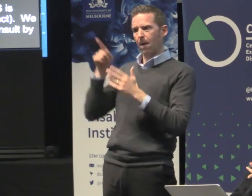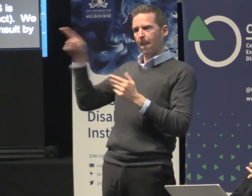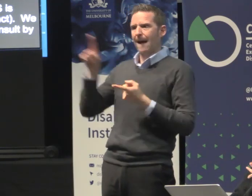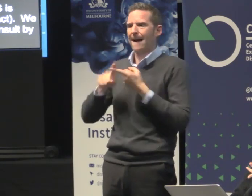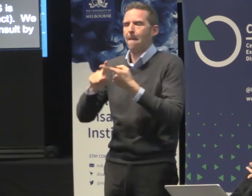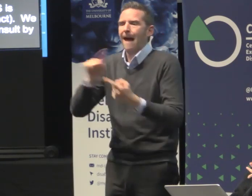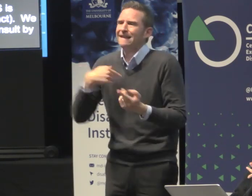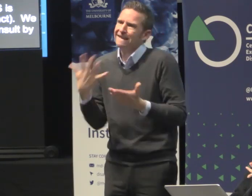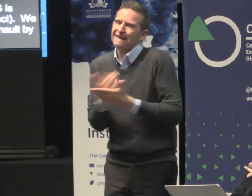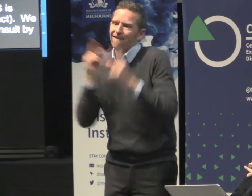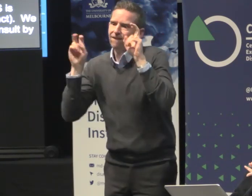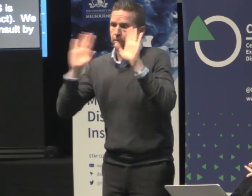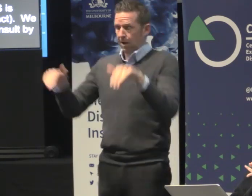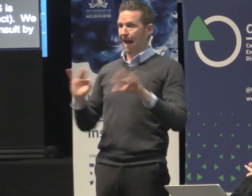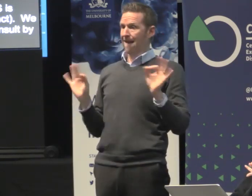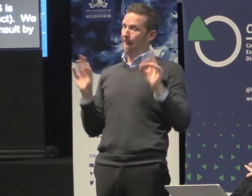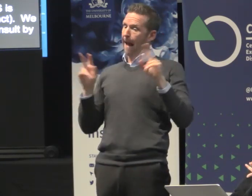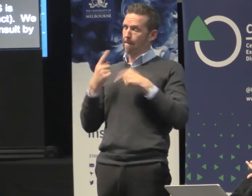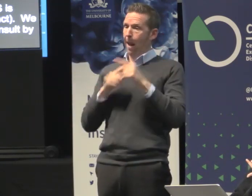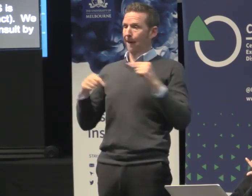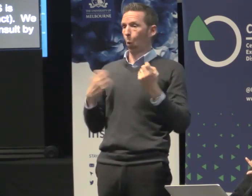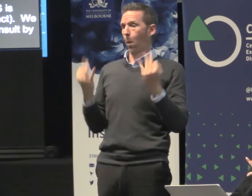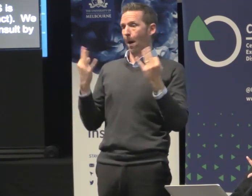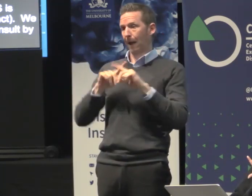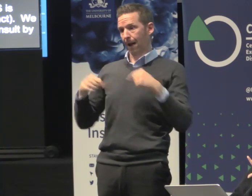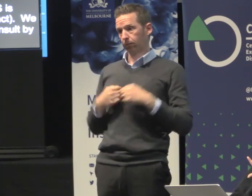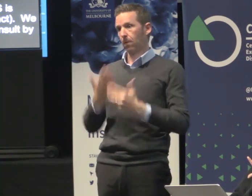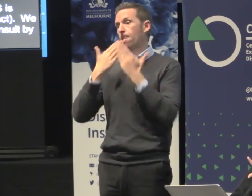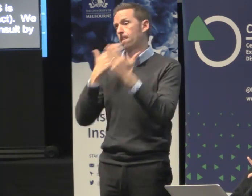Nothing about us without us. Thank you.